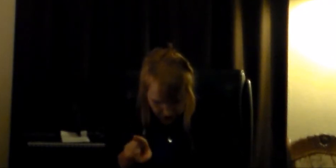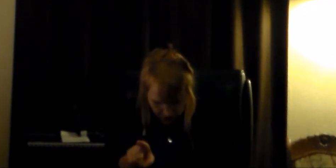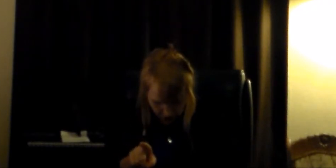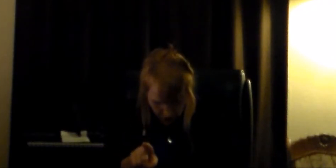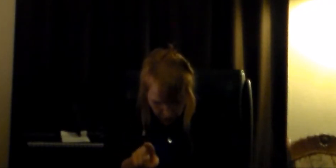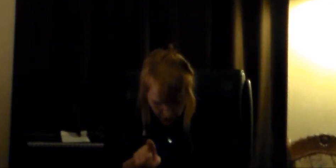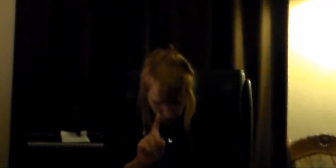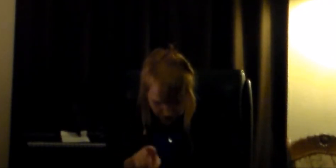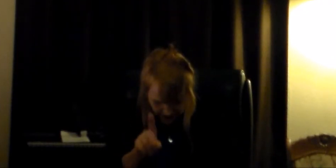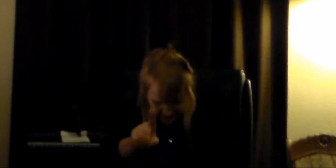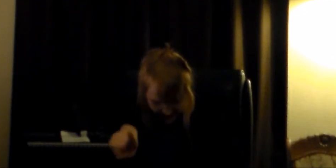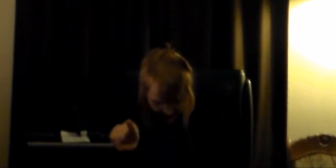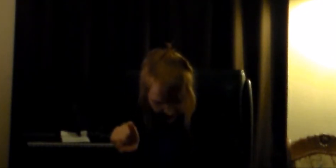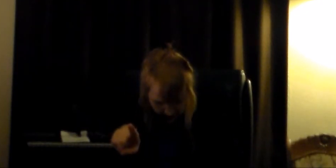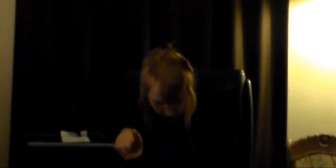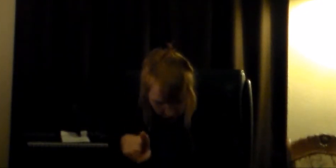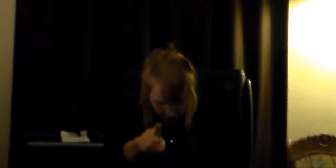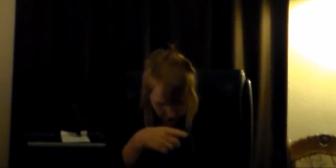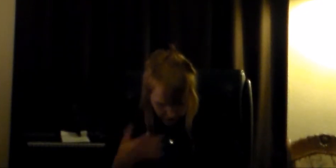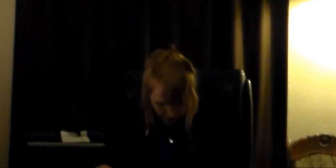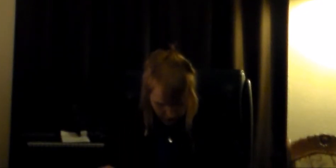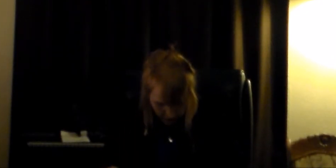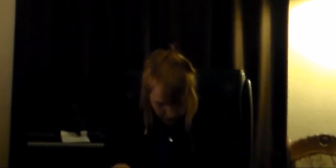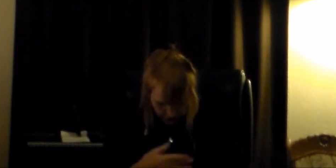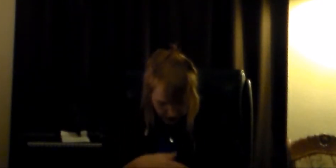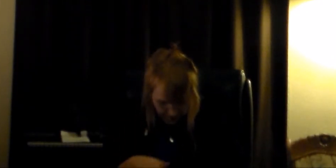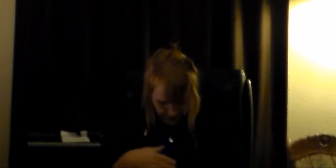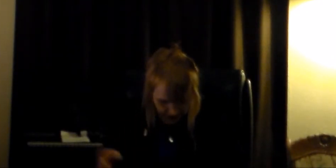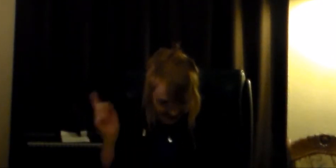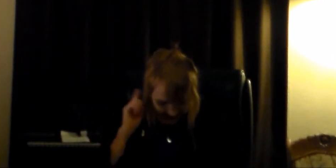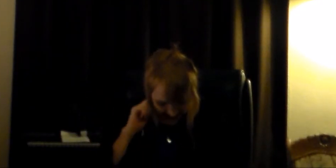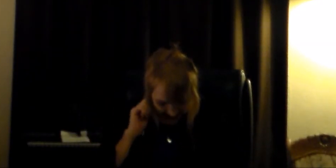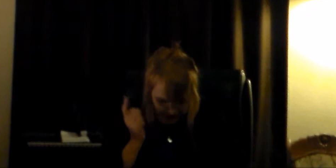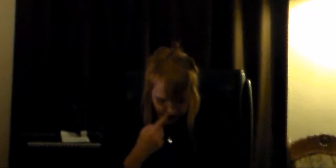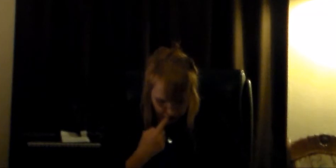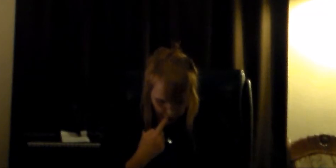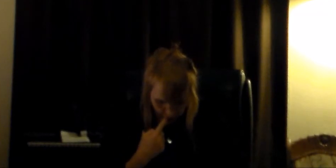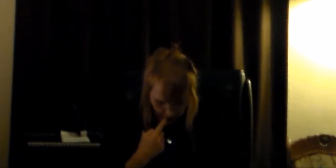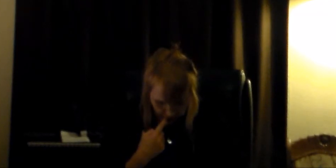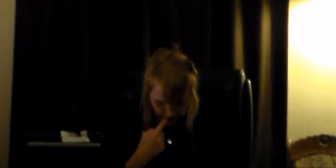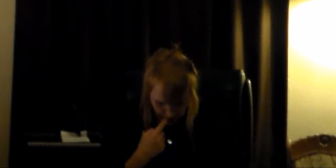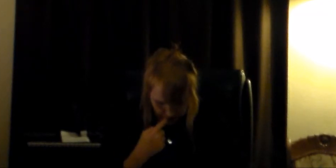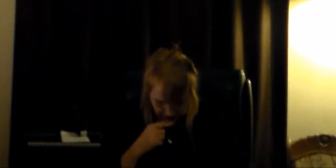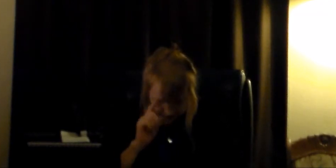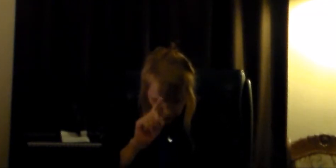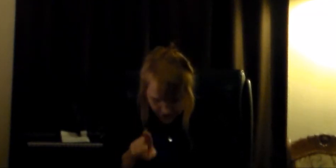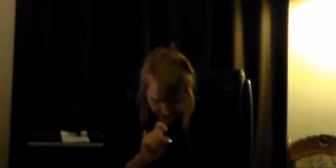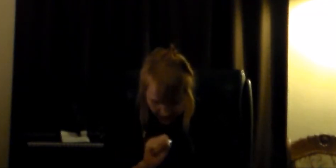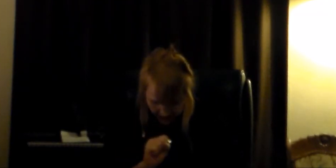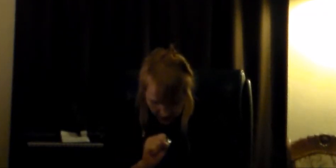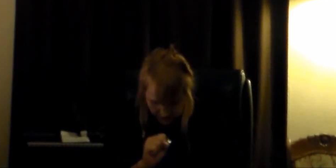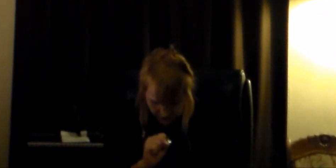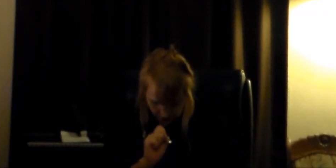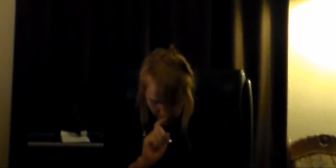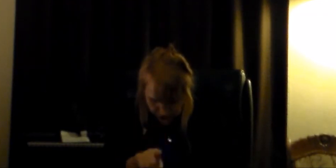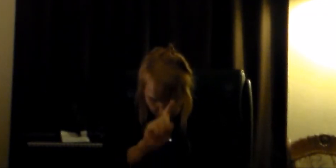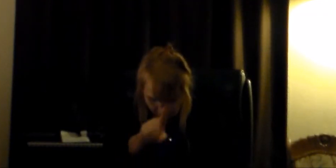you, which can save you. Do not merely listen to the word and so deceive yourselves. Do what